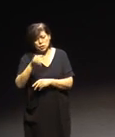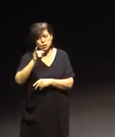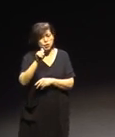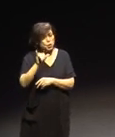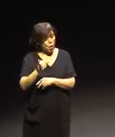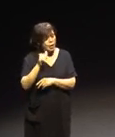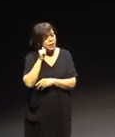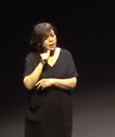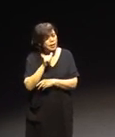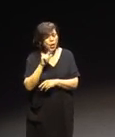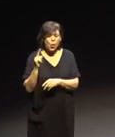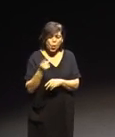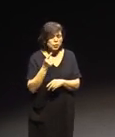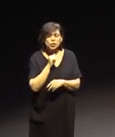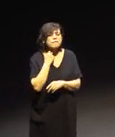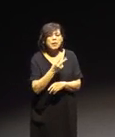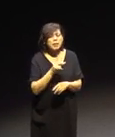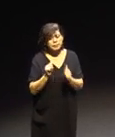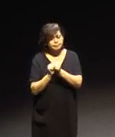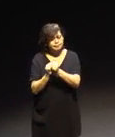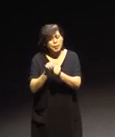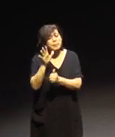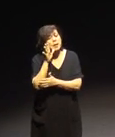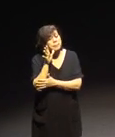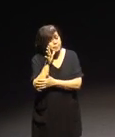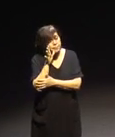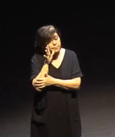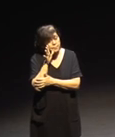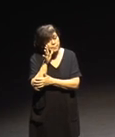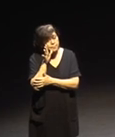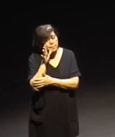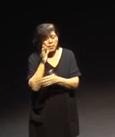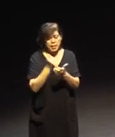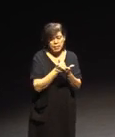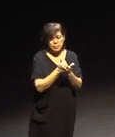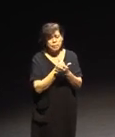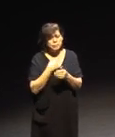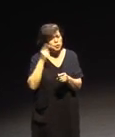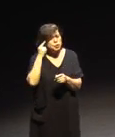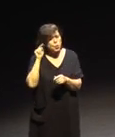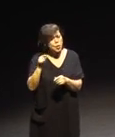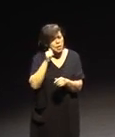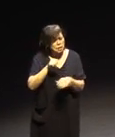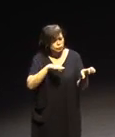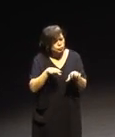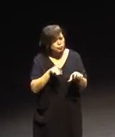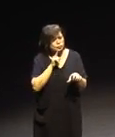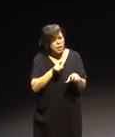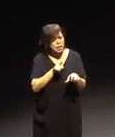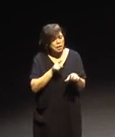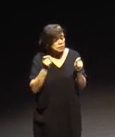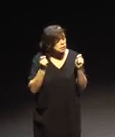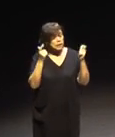and had to be accompanied by her mom throughout, you know, mostly non-participative, but you know she was engaging. Suddenly, out